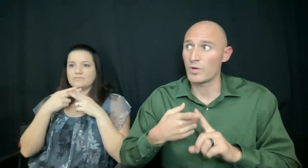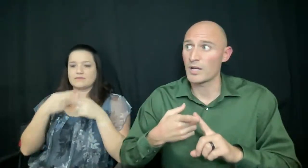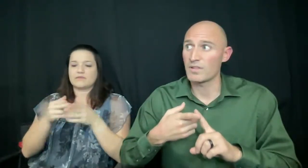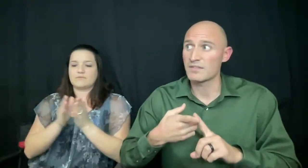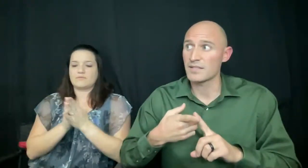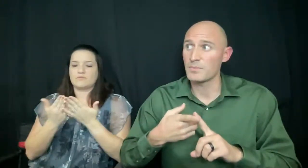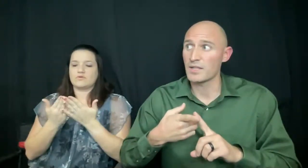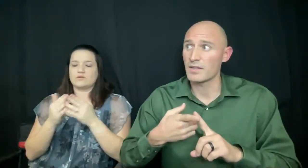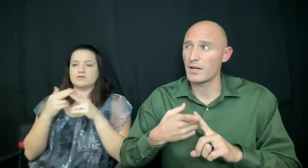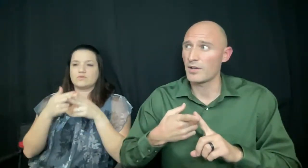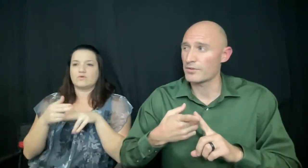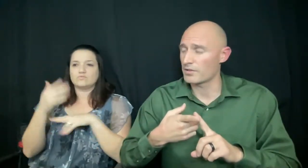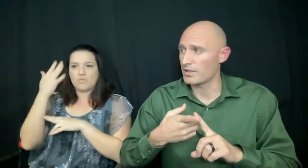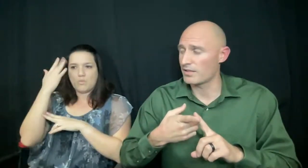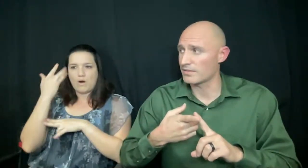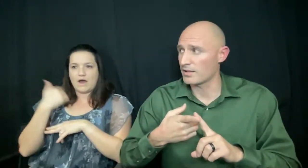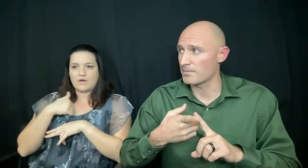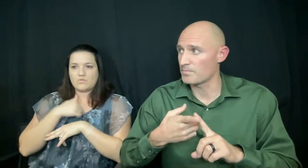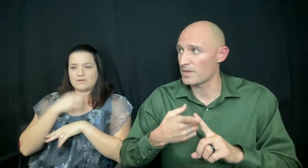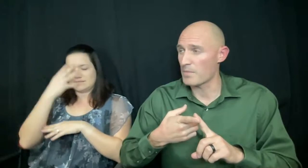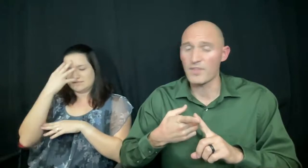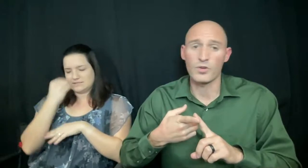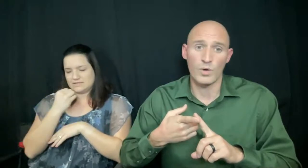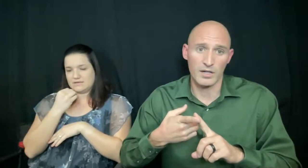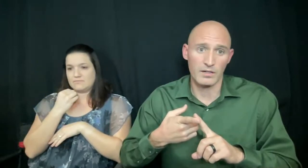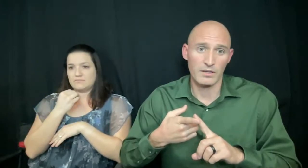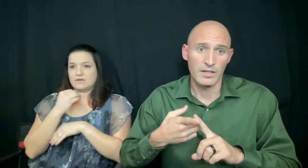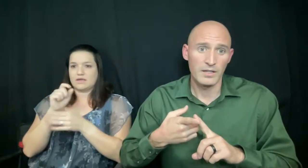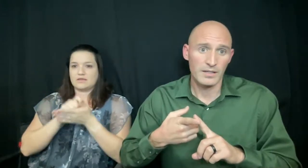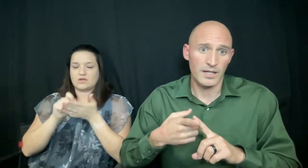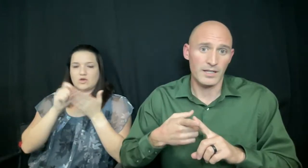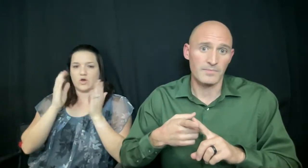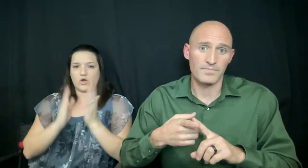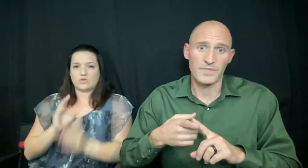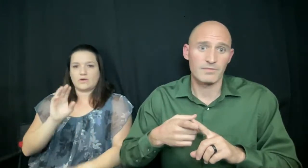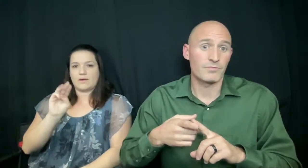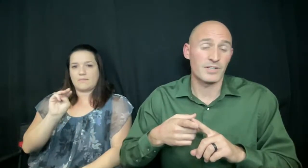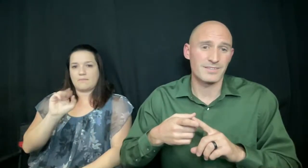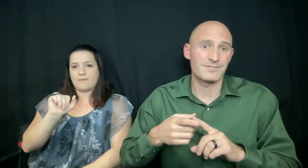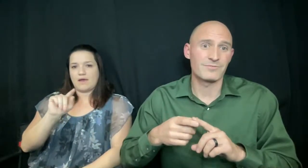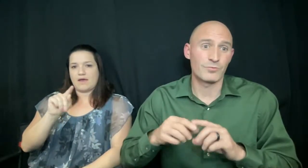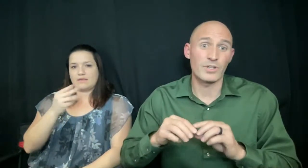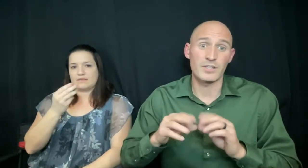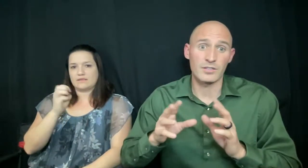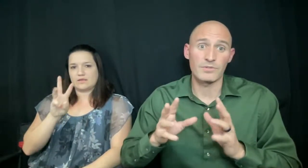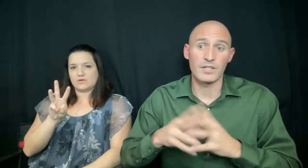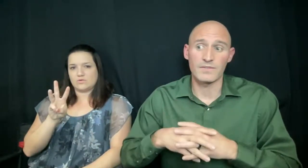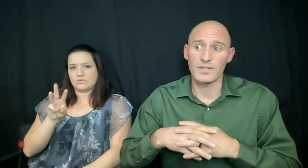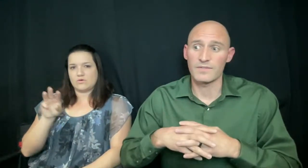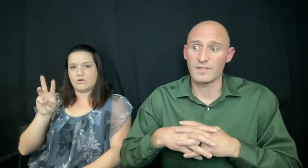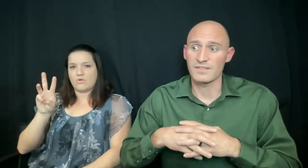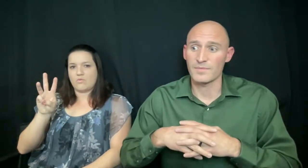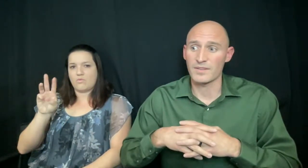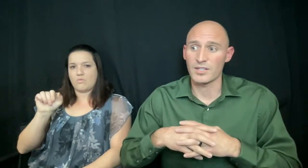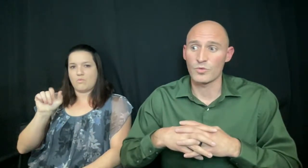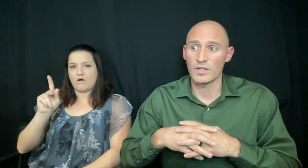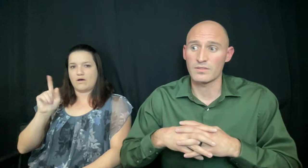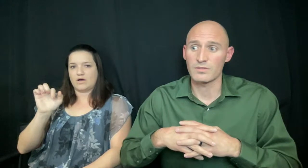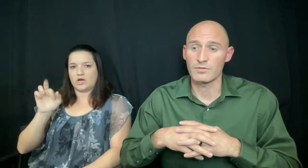We Sleep, and the author is Matthew Walker. Really, really good read if it's something that you want to learn